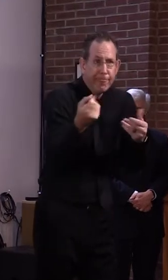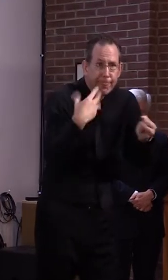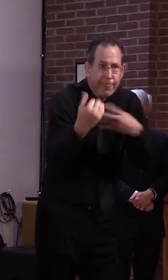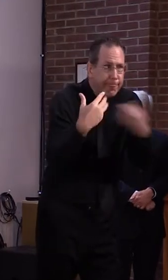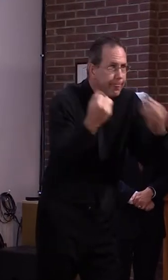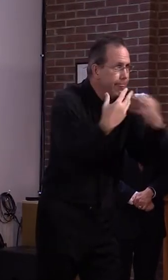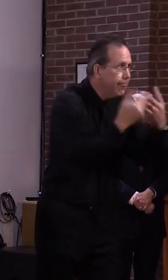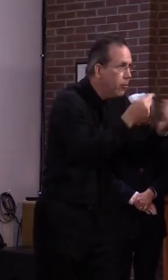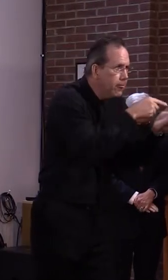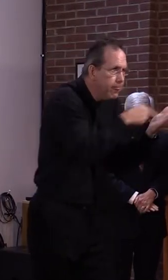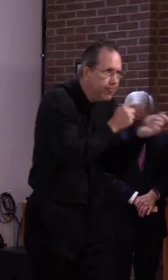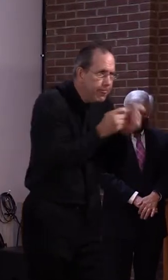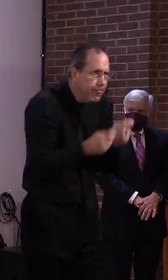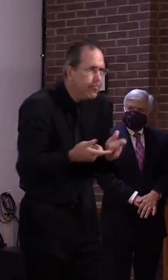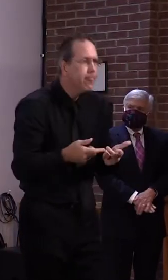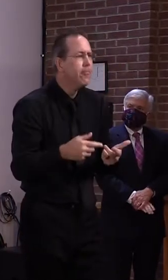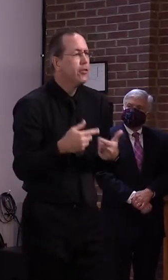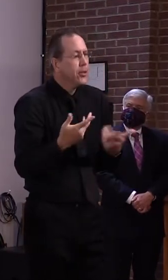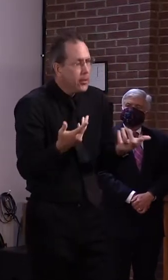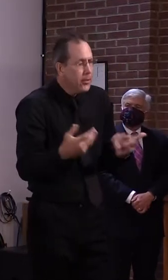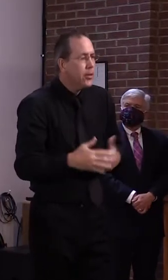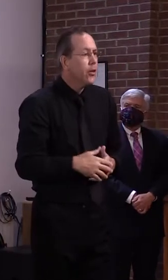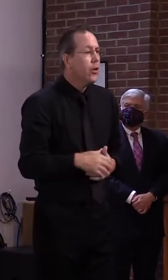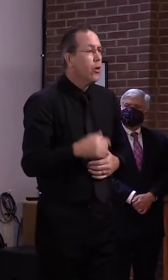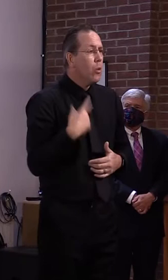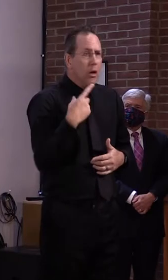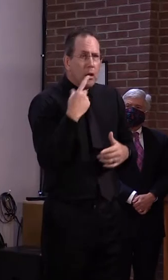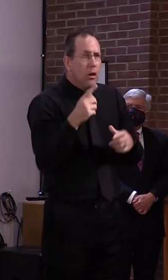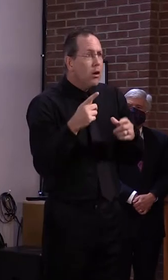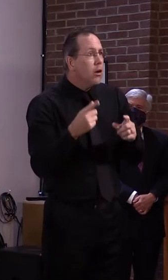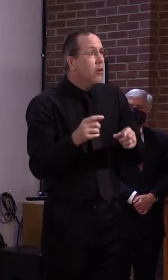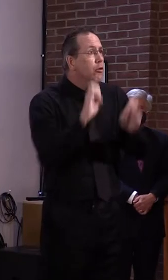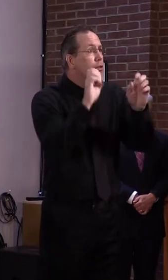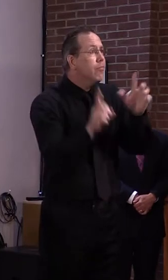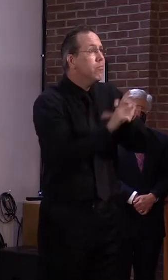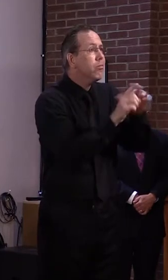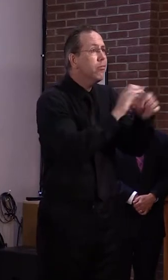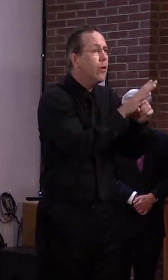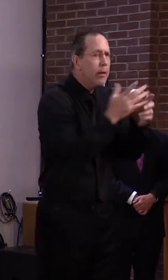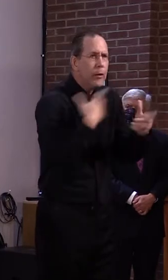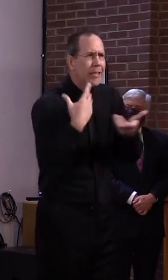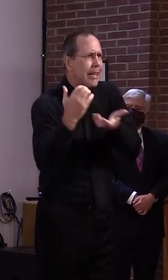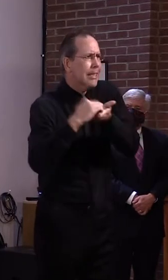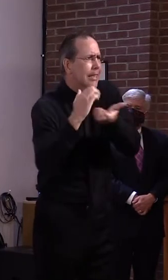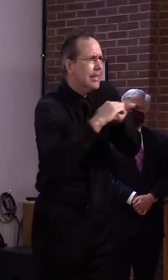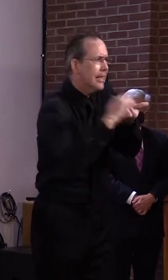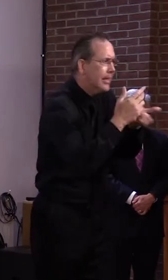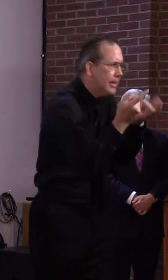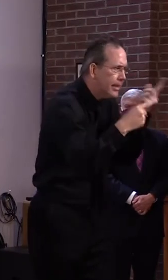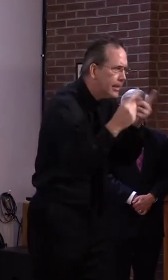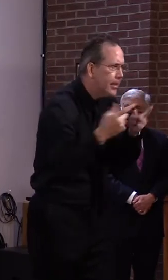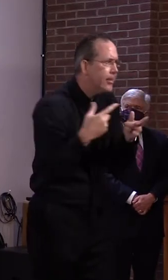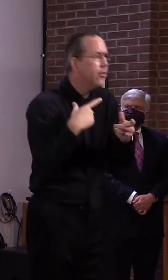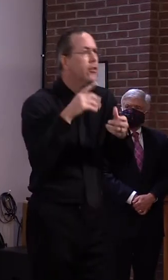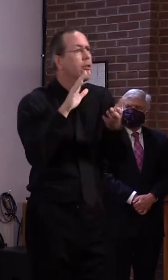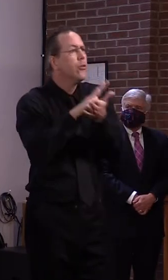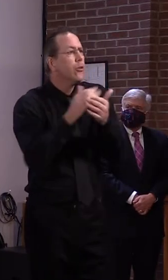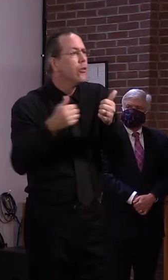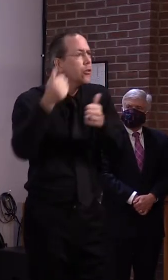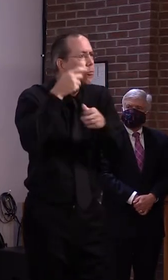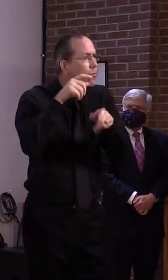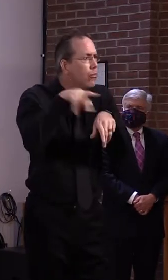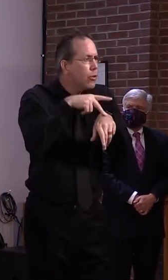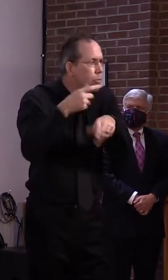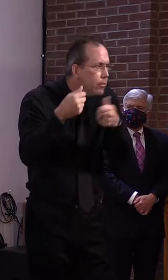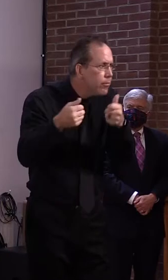together. Our small piece of that was I heard from superintendents pretty consistently, or started to hear somewhere around the 1st of August, that they were